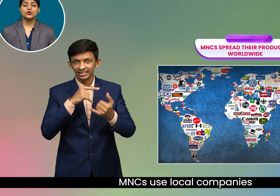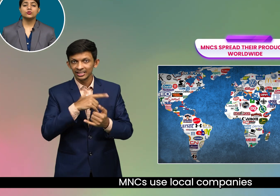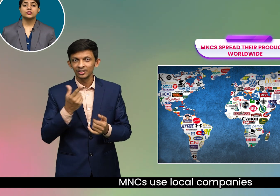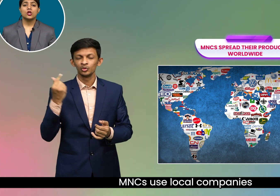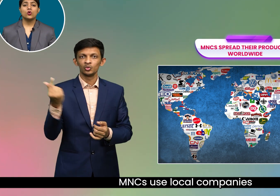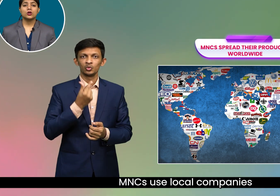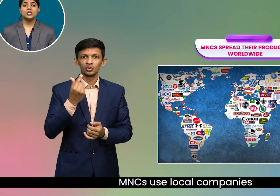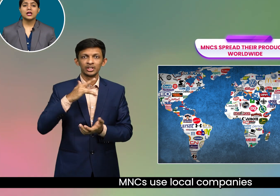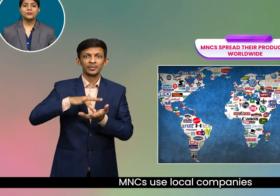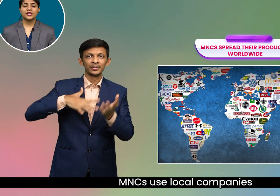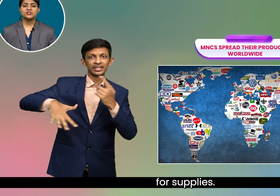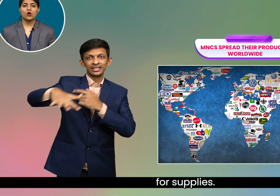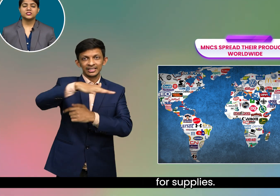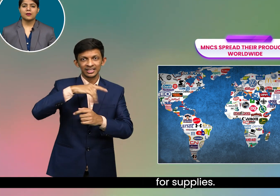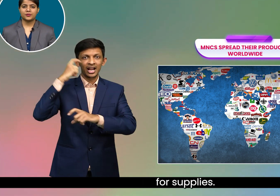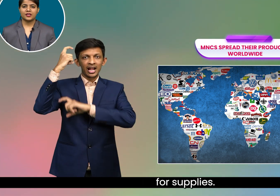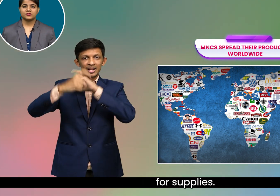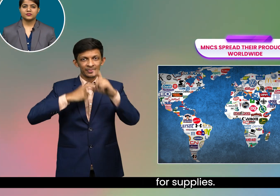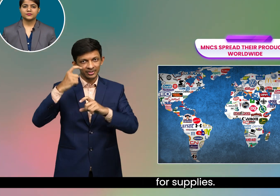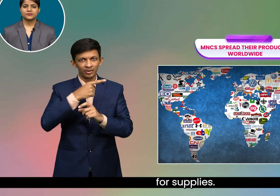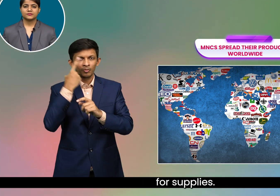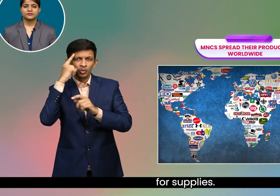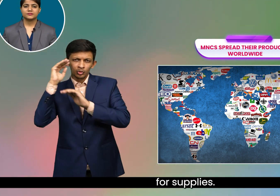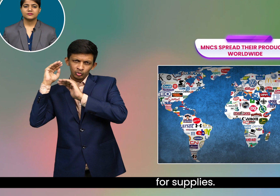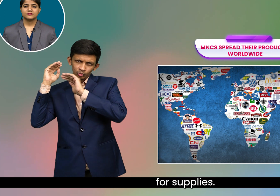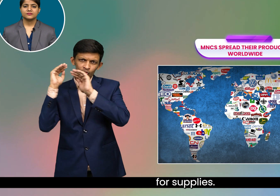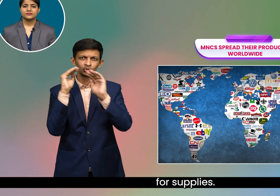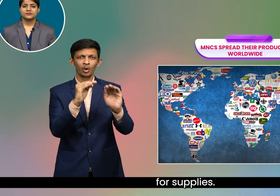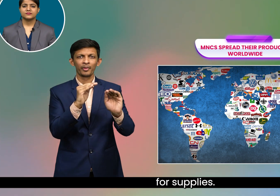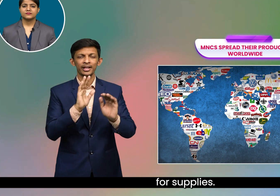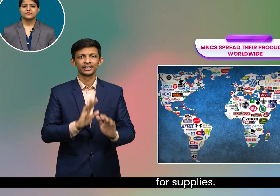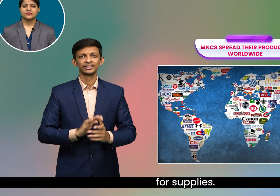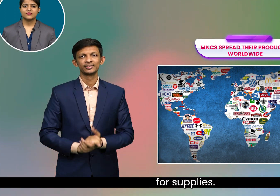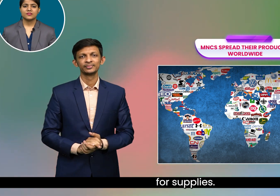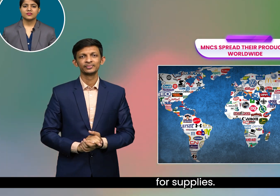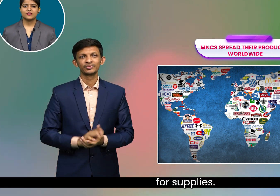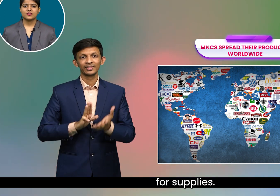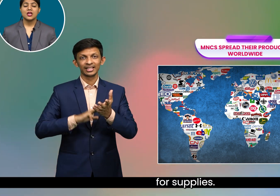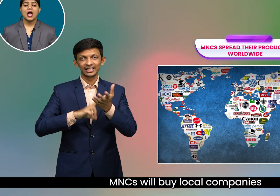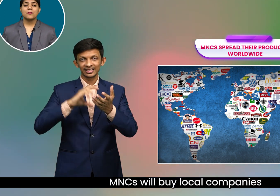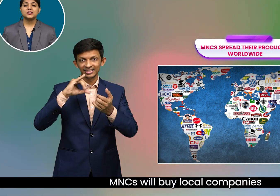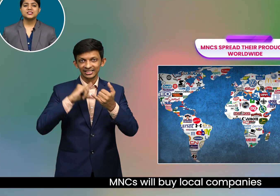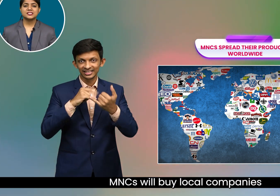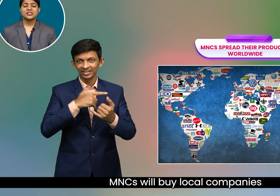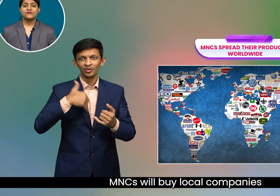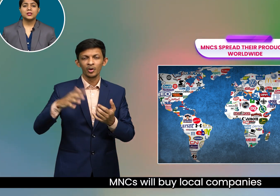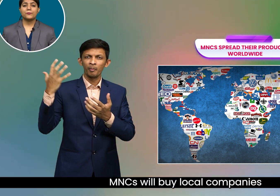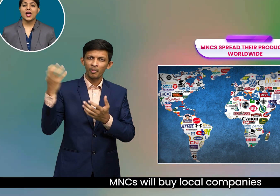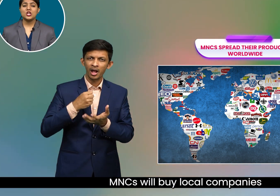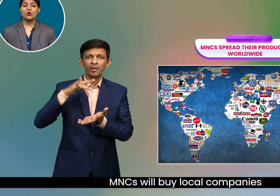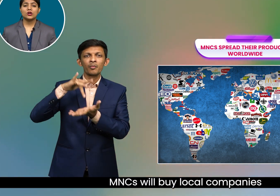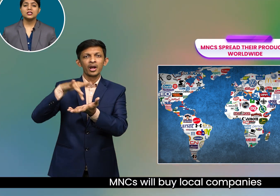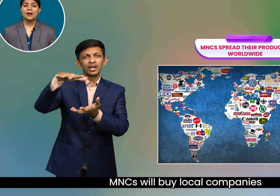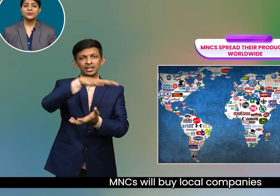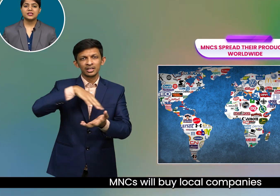MNCs use local companies for supplies. MNCs will